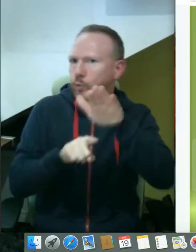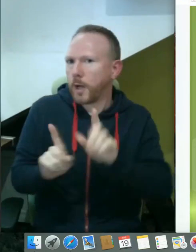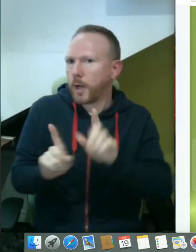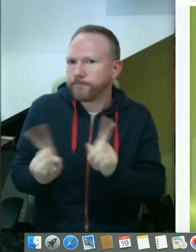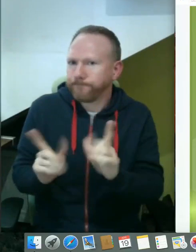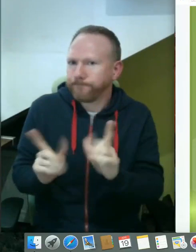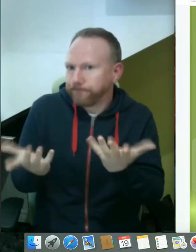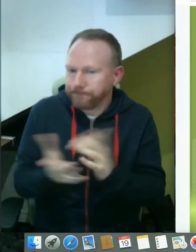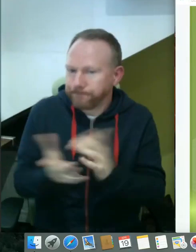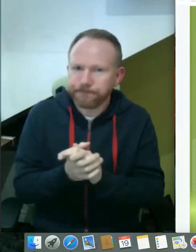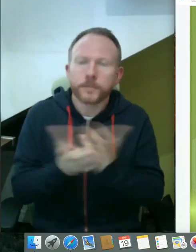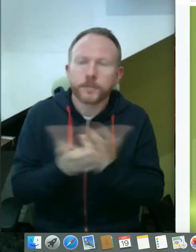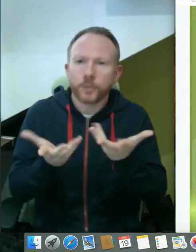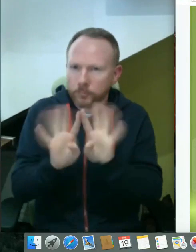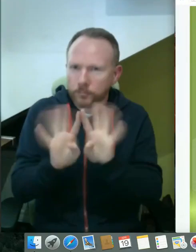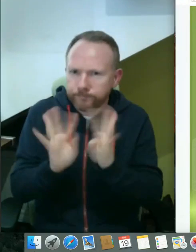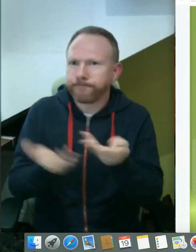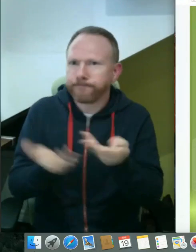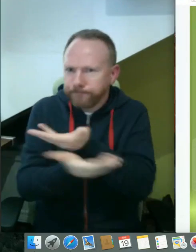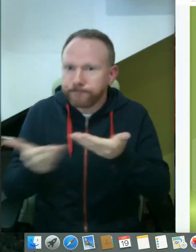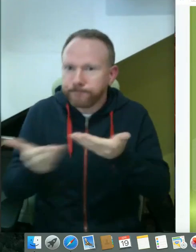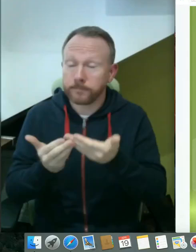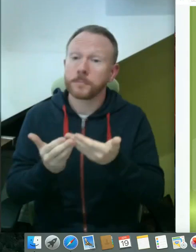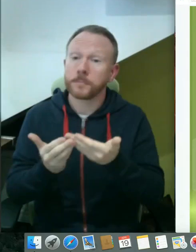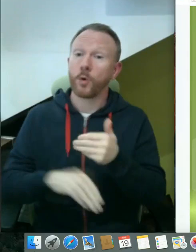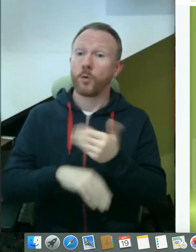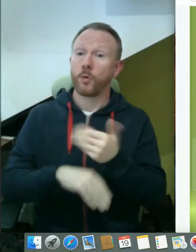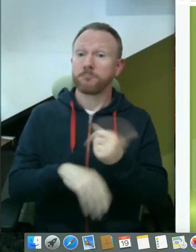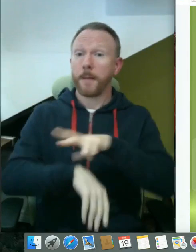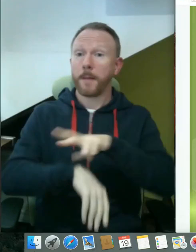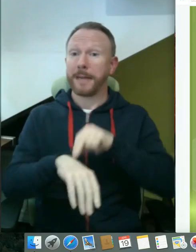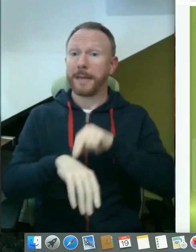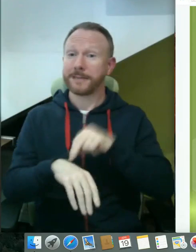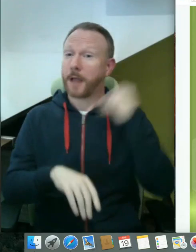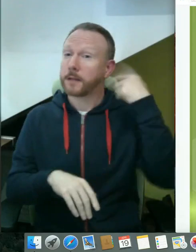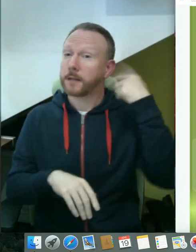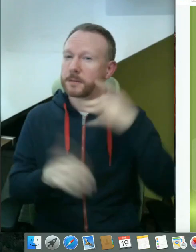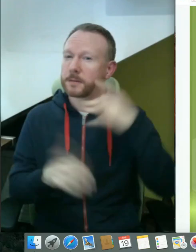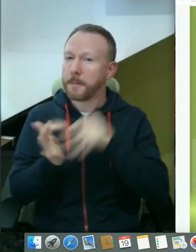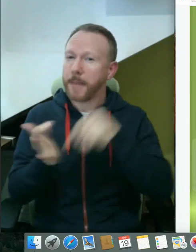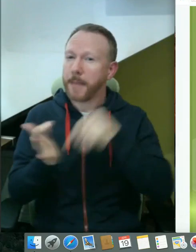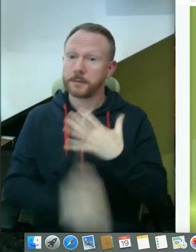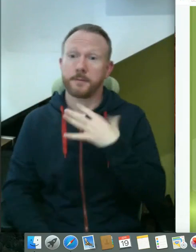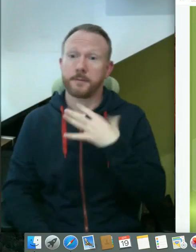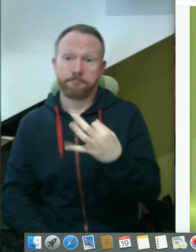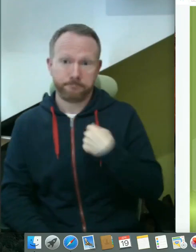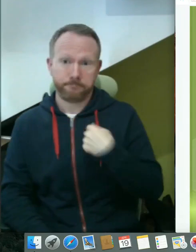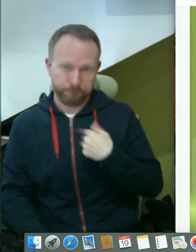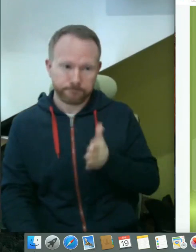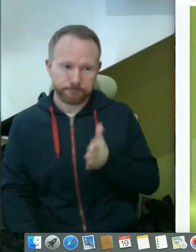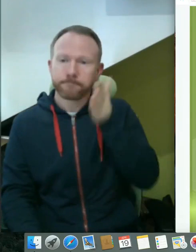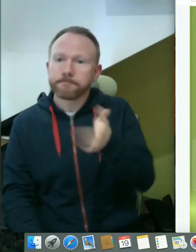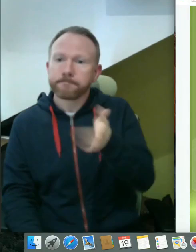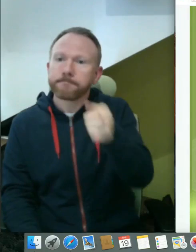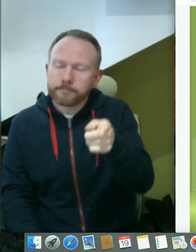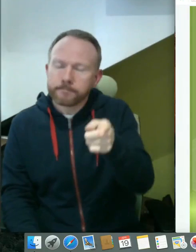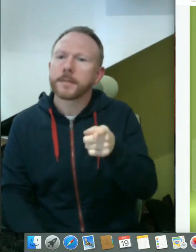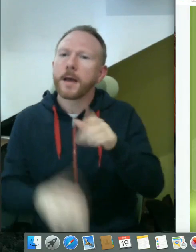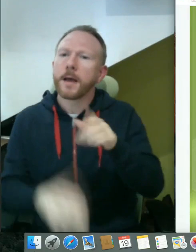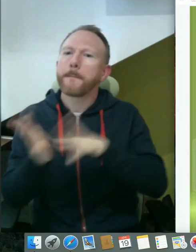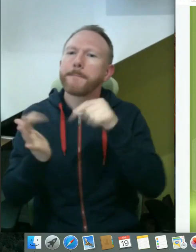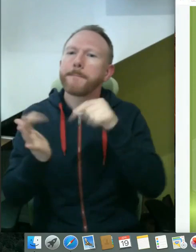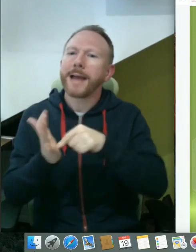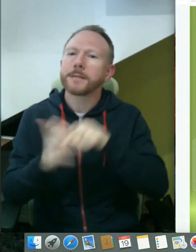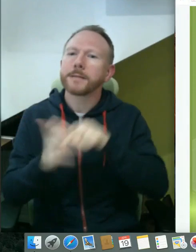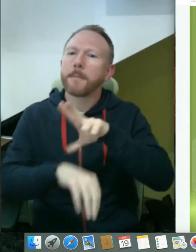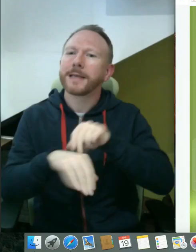As a result of that, I was invited to deliver a workshop at the Metropolitan Police Training College in